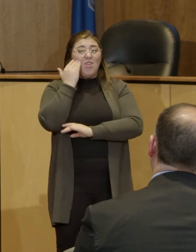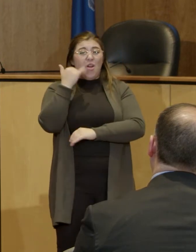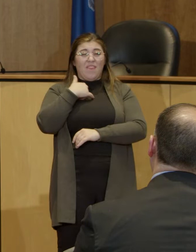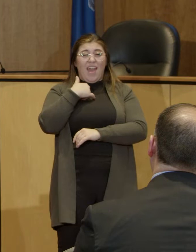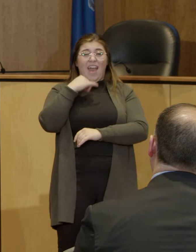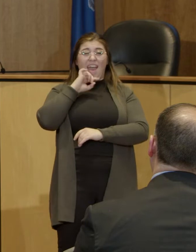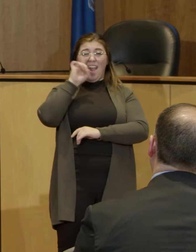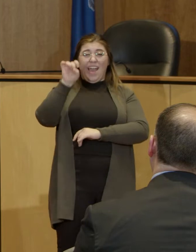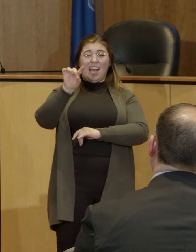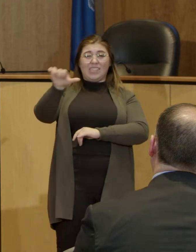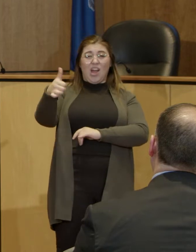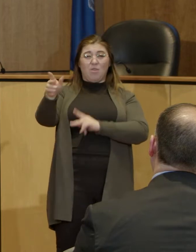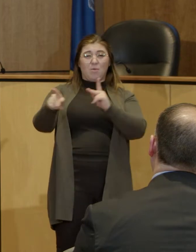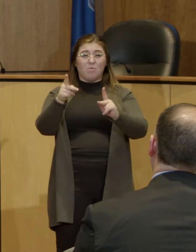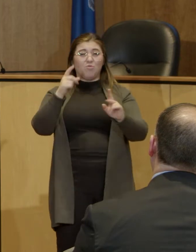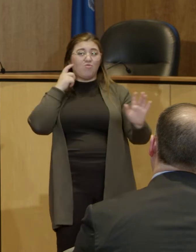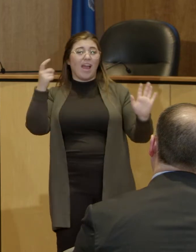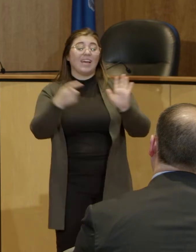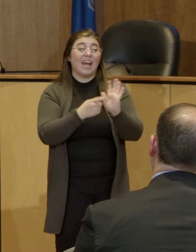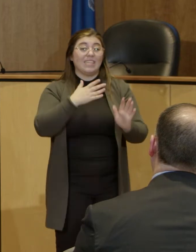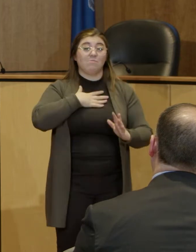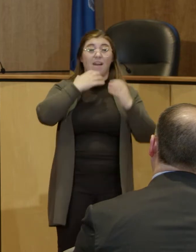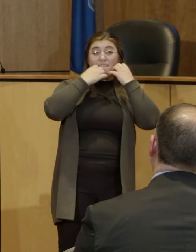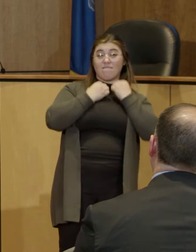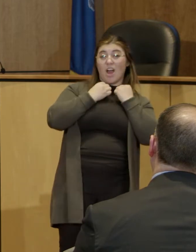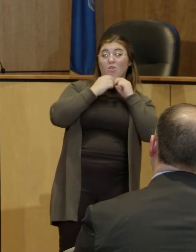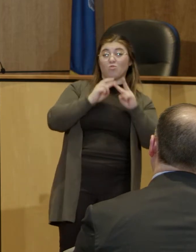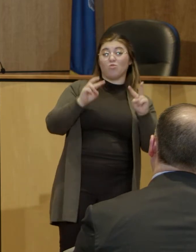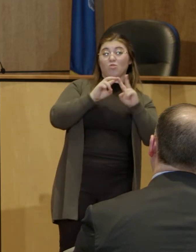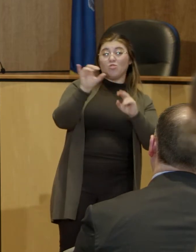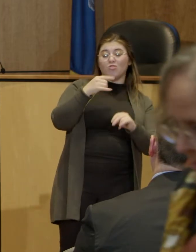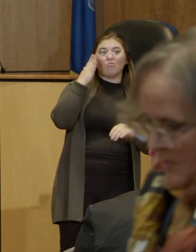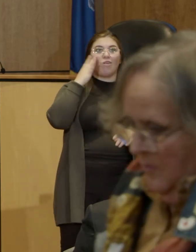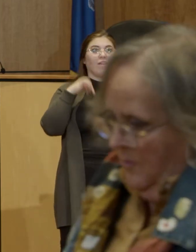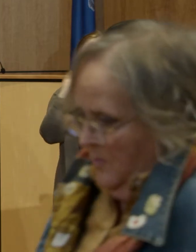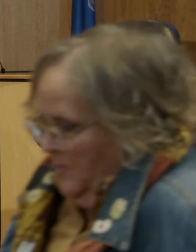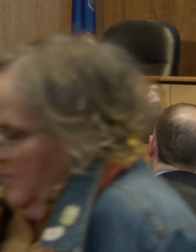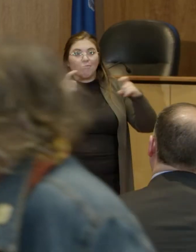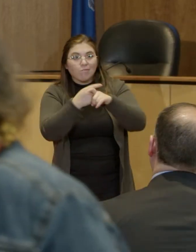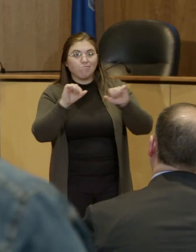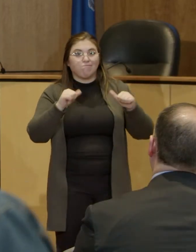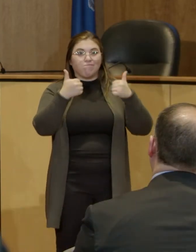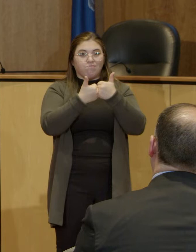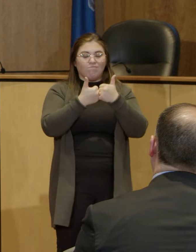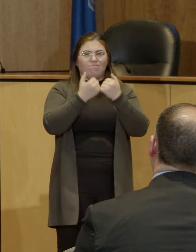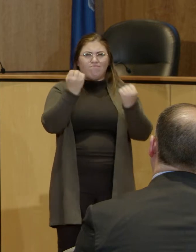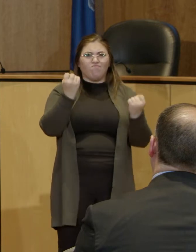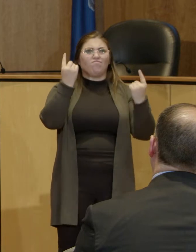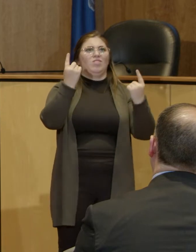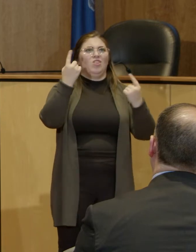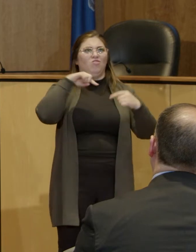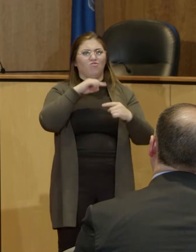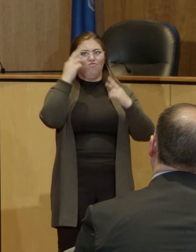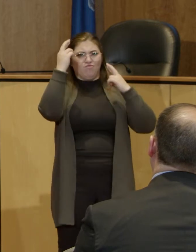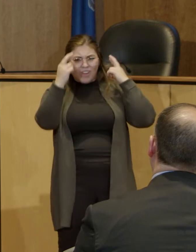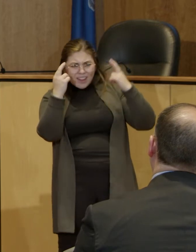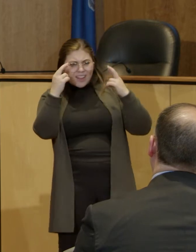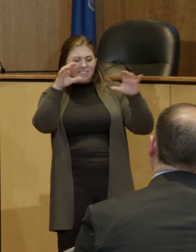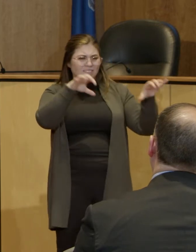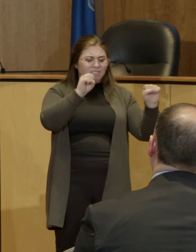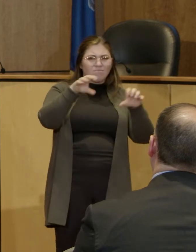asking that others recognize my value. It's complex and a difficult set of understandings to hold at the